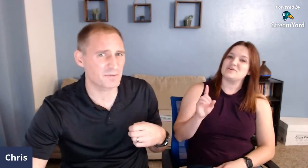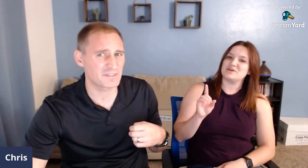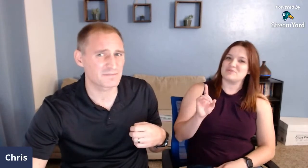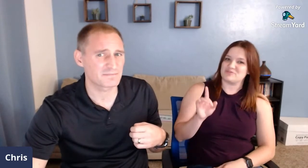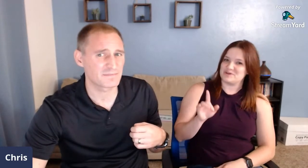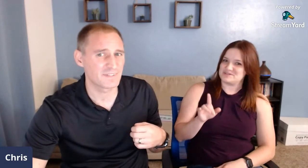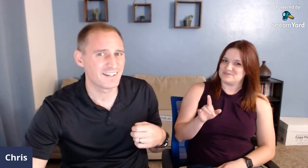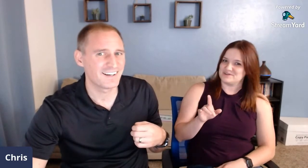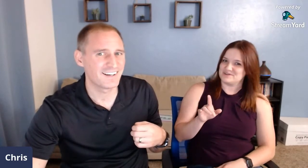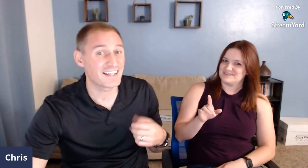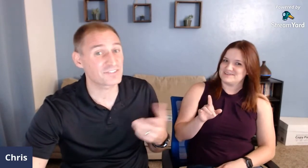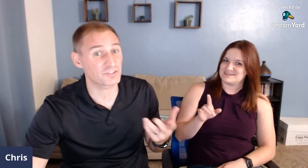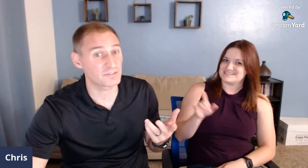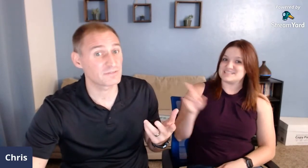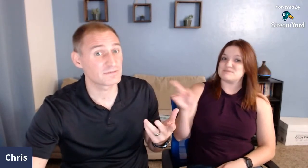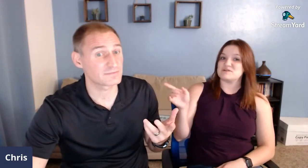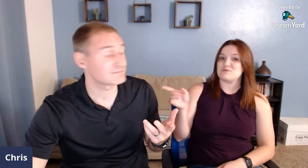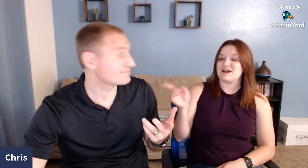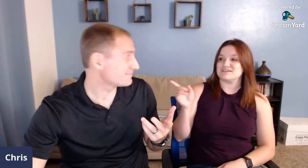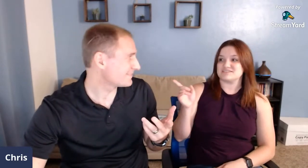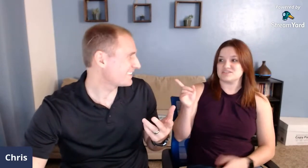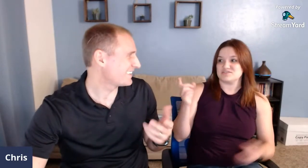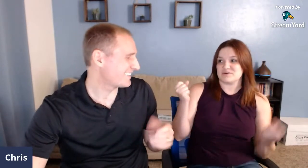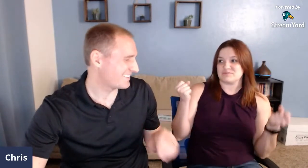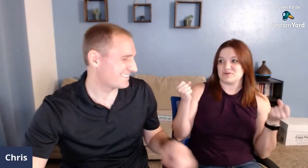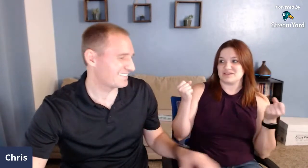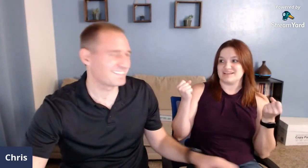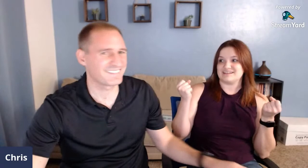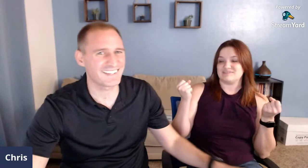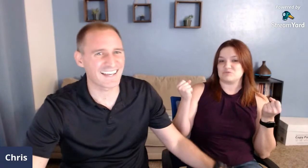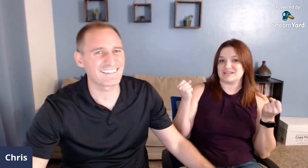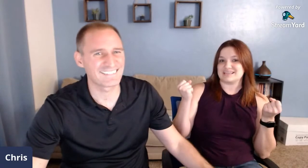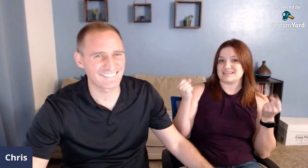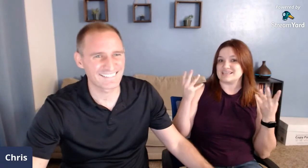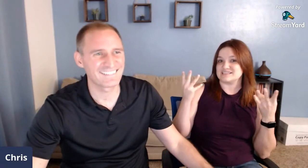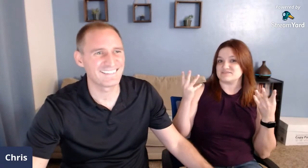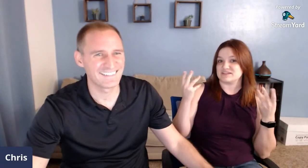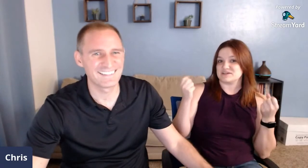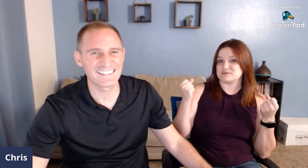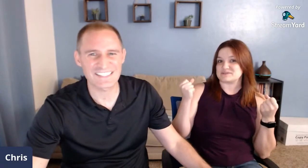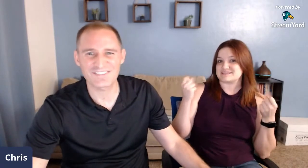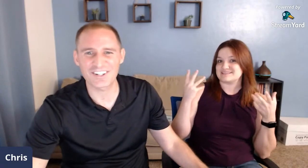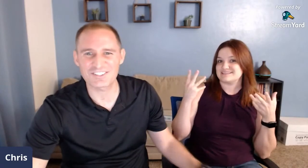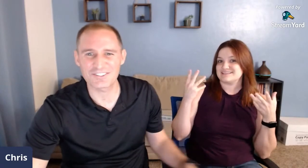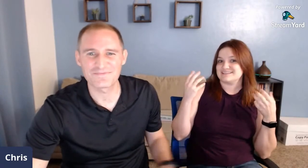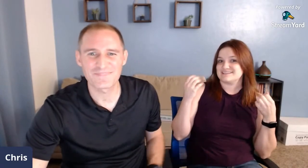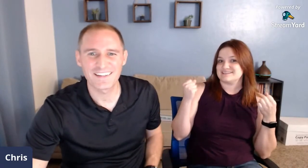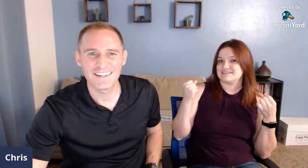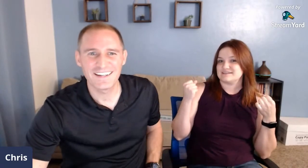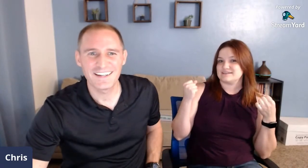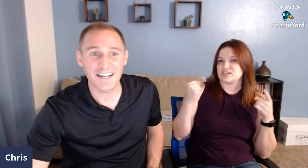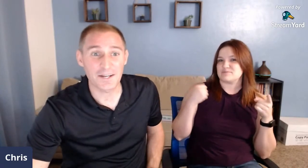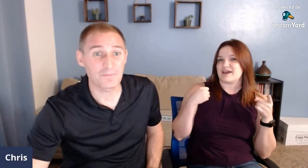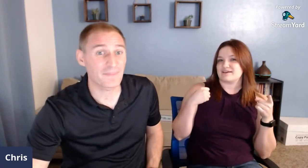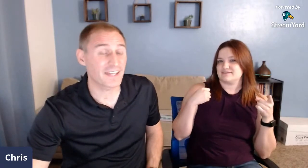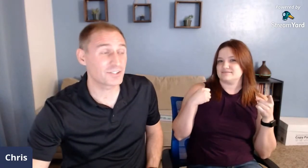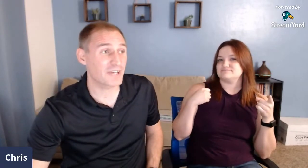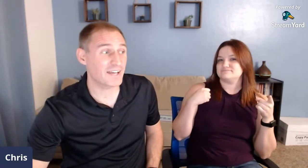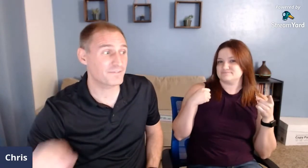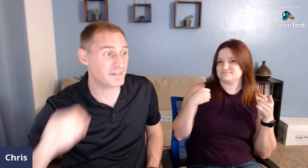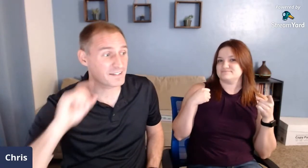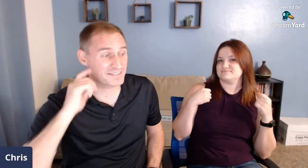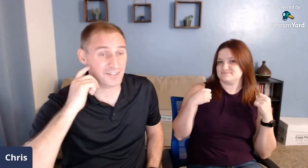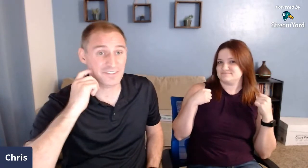kind of video are you referring to, though? That's true. Because it's been a while since you've uploaded one of these videos. Very true. I